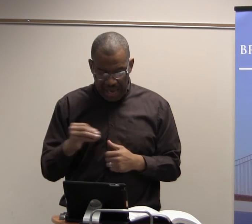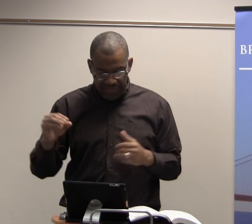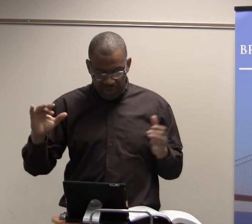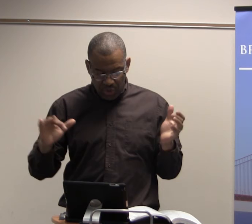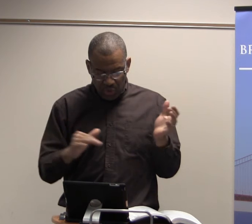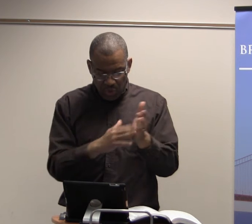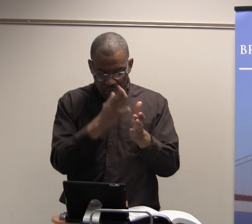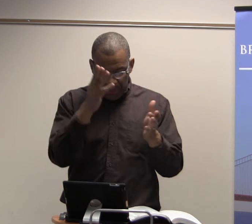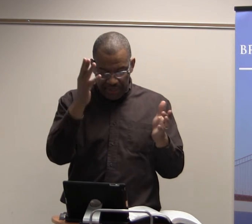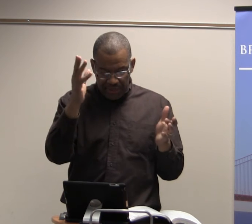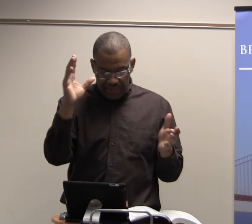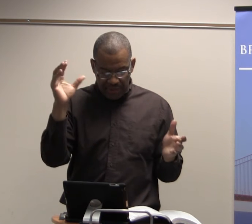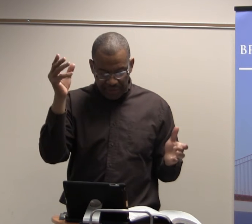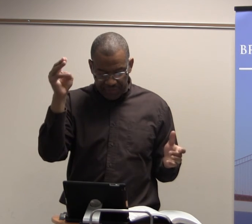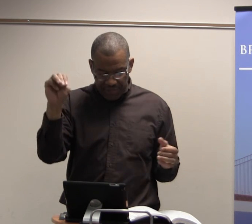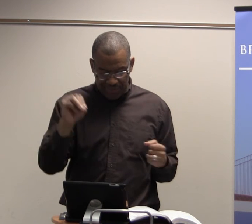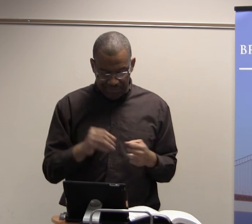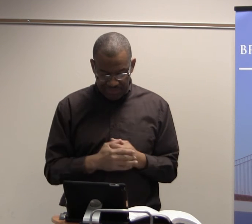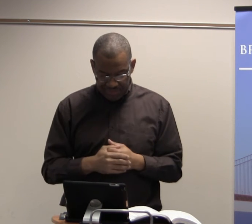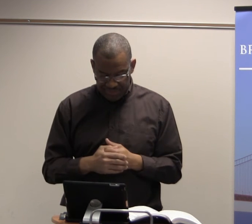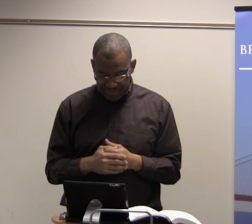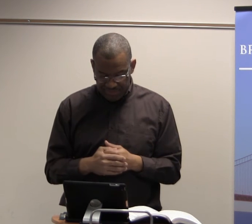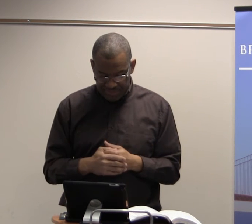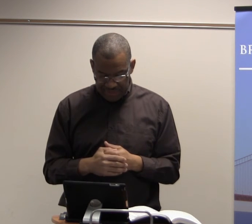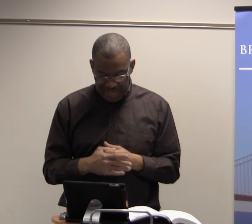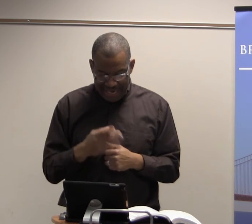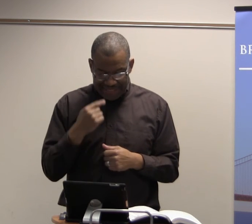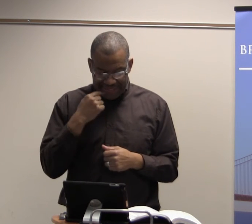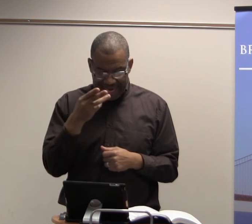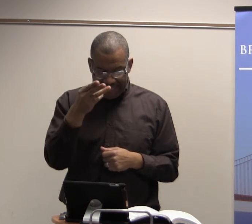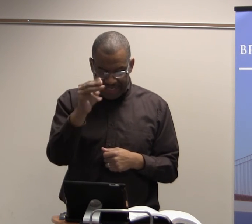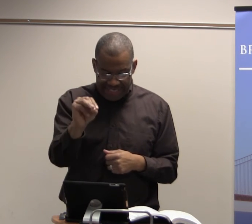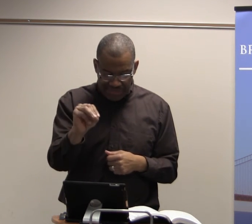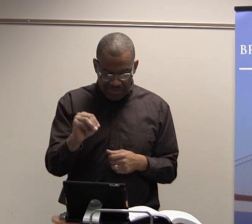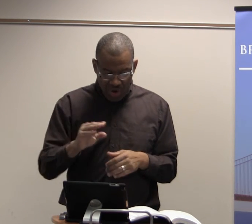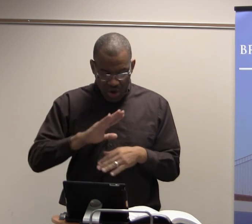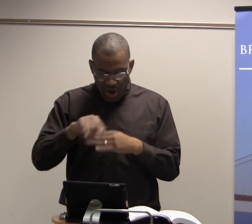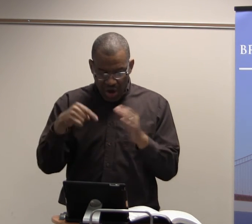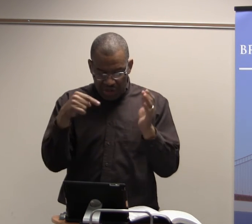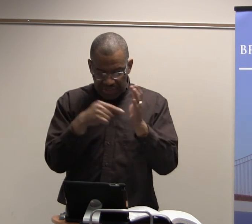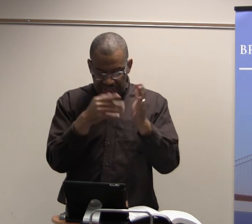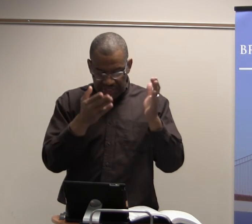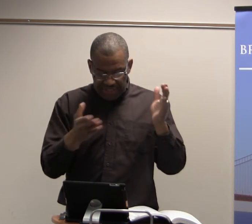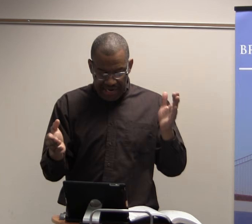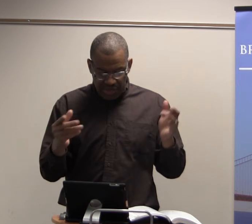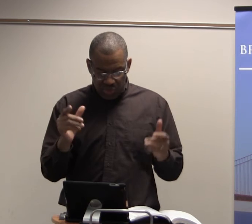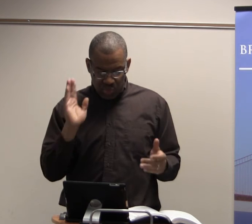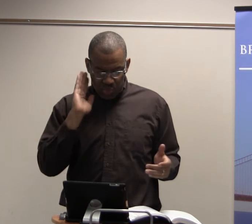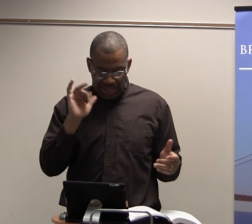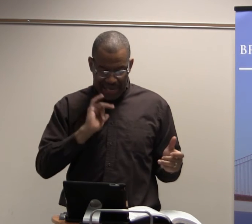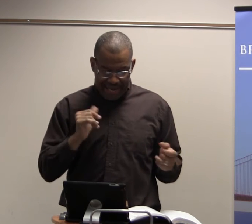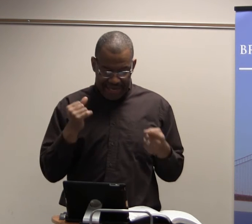and the glory of them. And it said to him, all these things will I